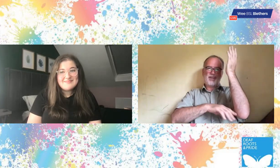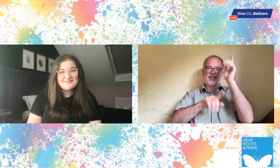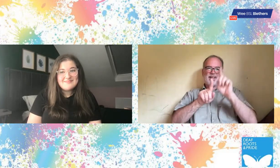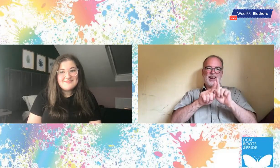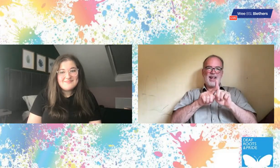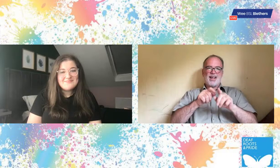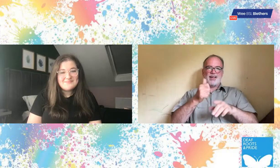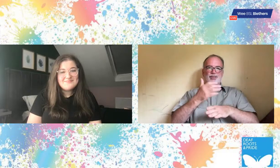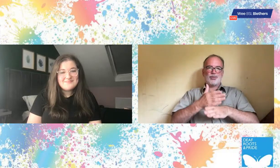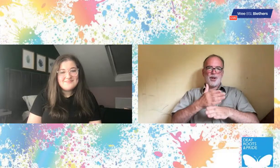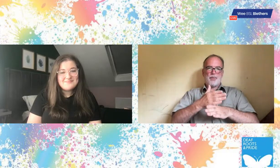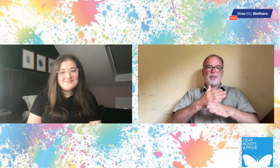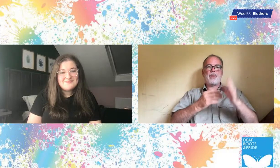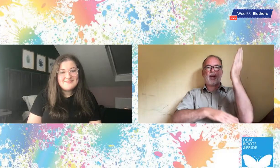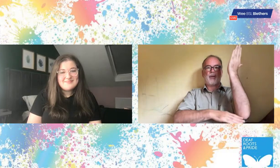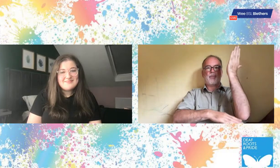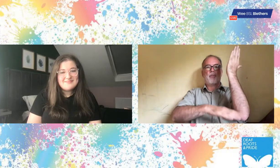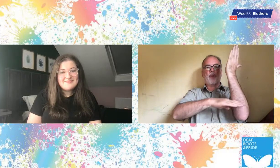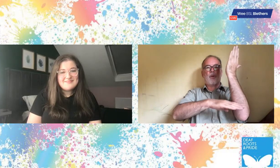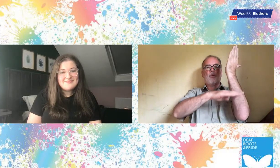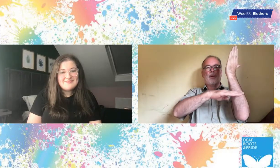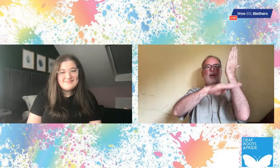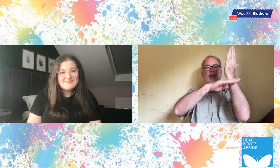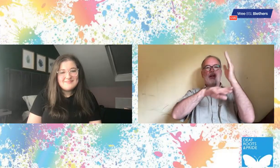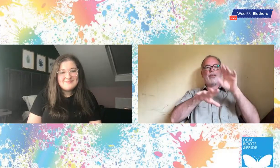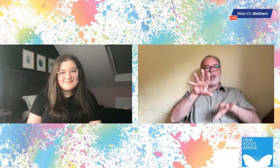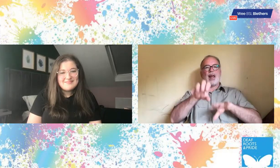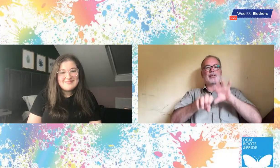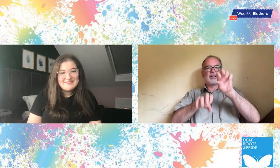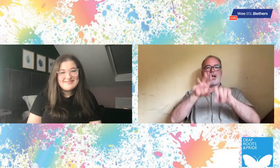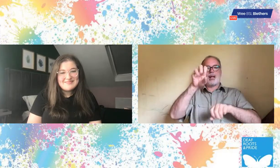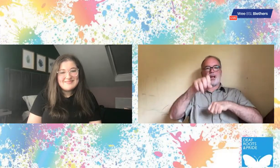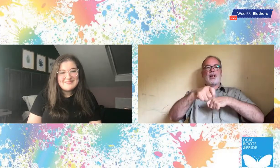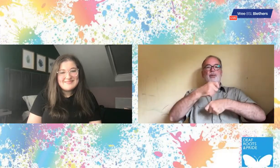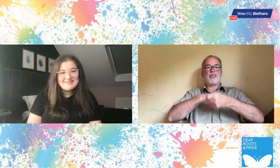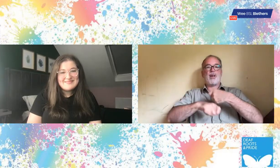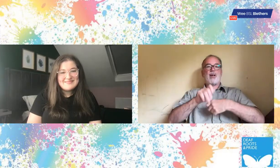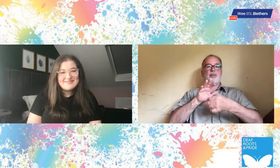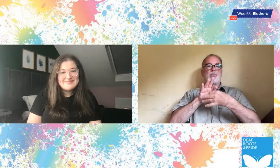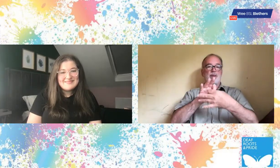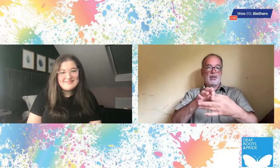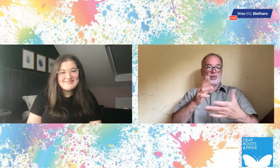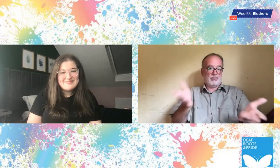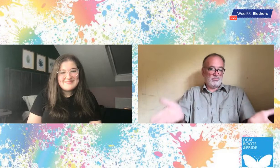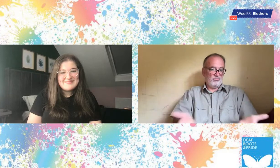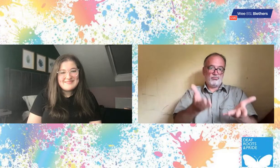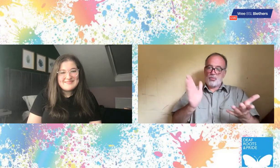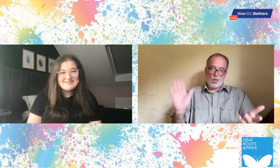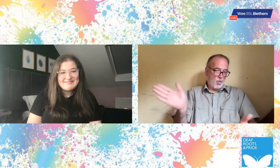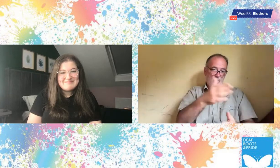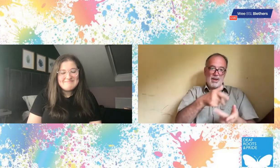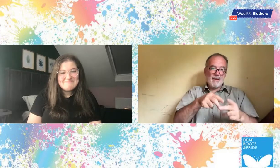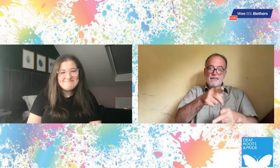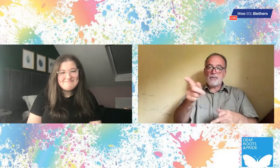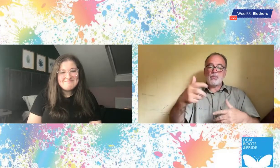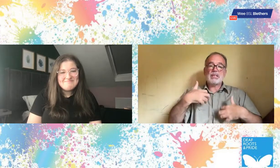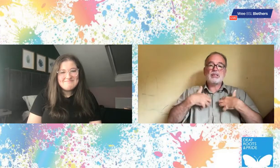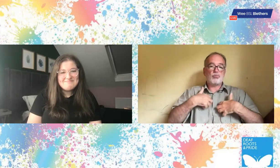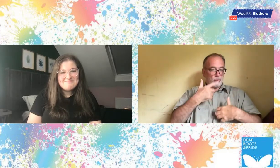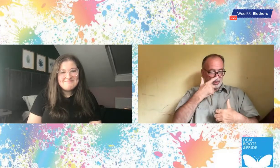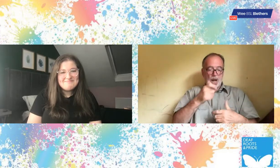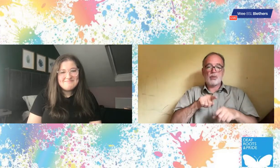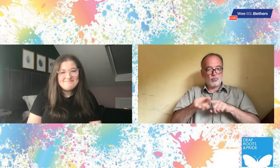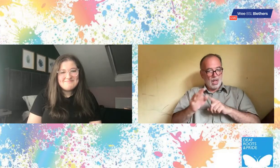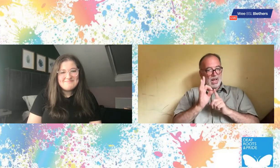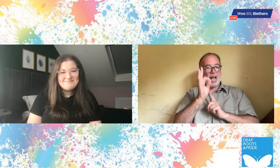powerful. Start at the bottom. It's like any job. You start at the bottom and you climb up the ladder, and that will